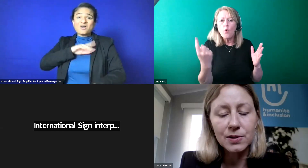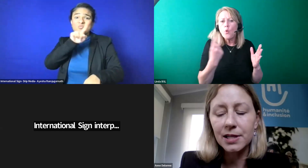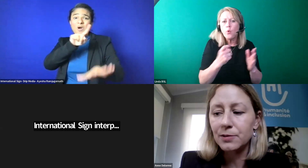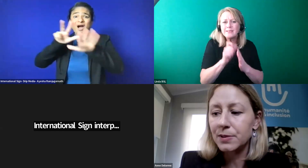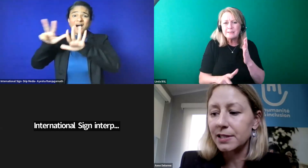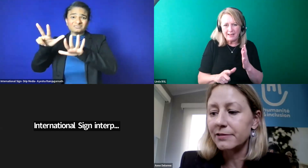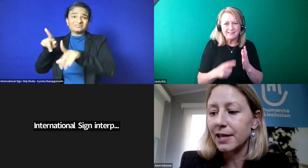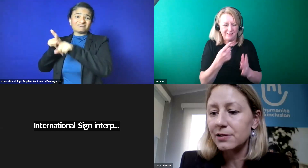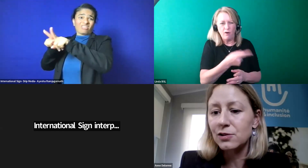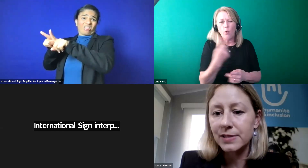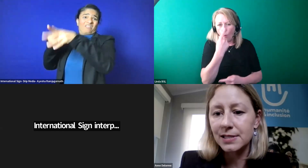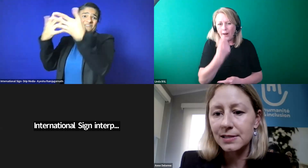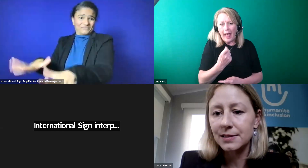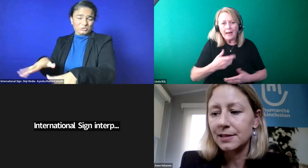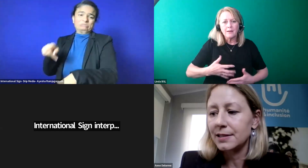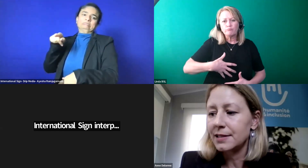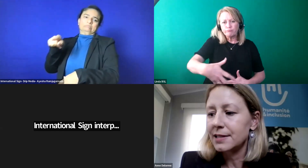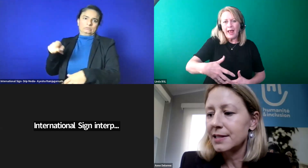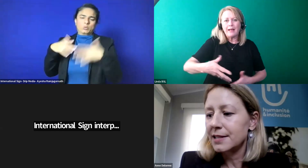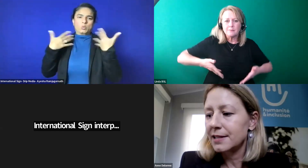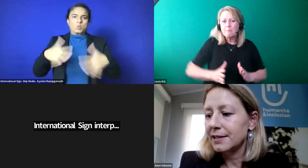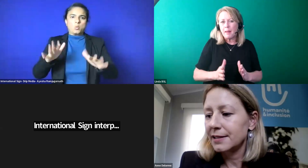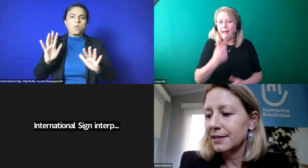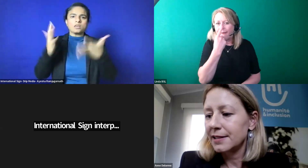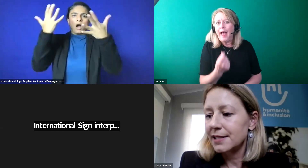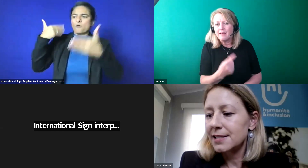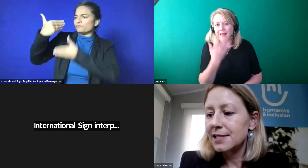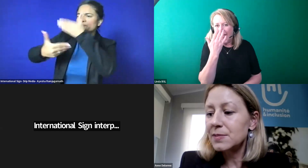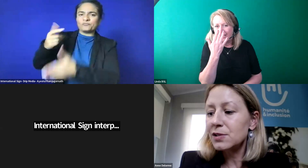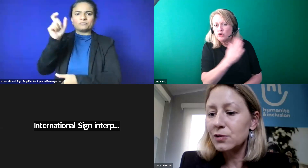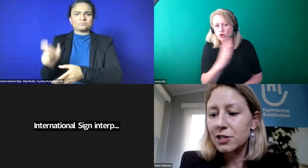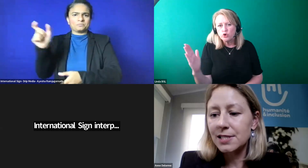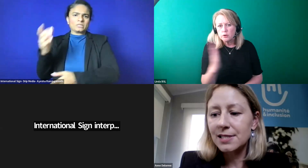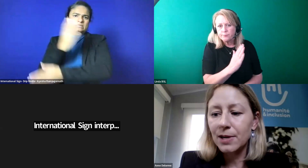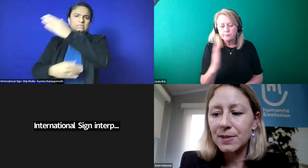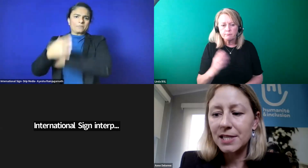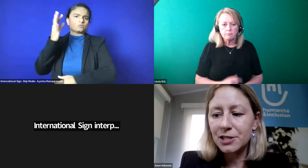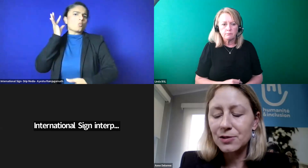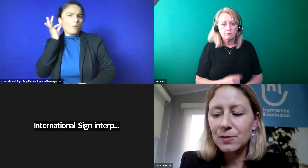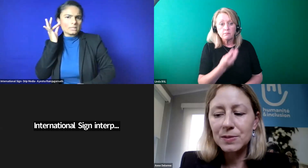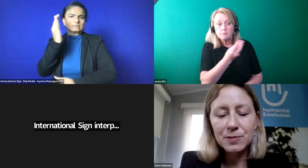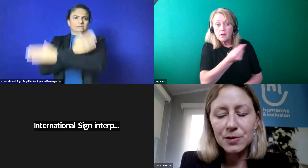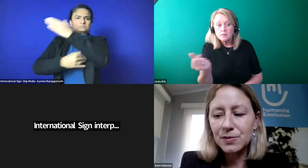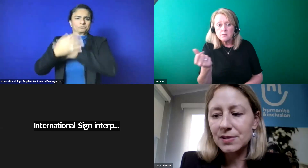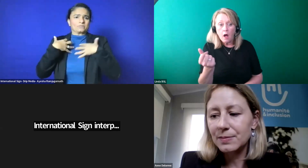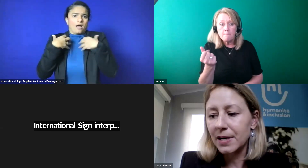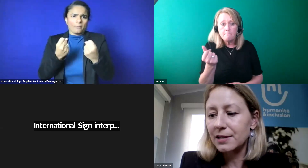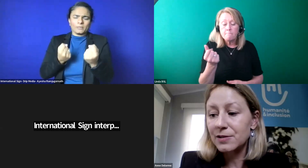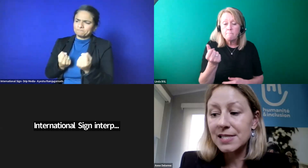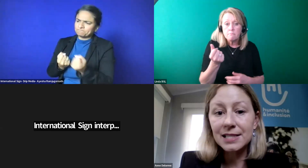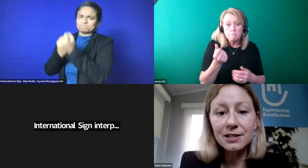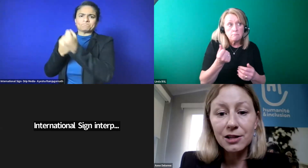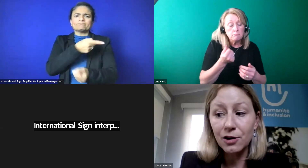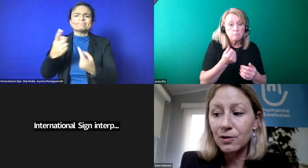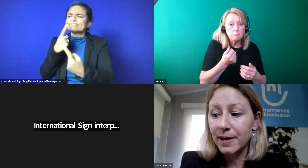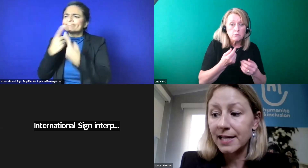utilizing sexual and reproductive health services. Some solutions and recommendations will be proposed, but